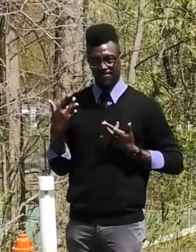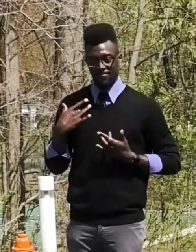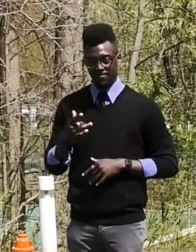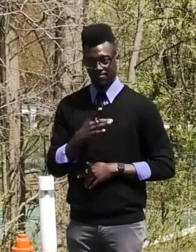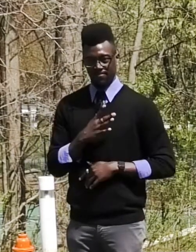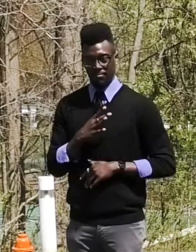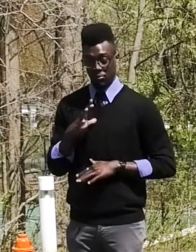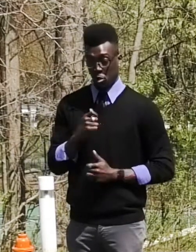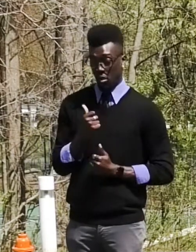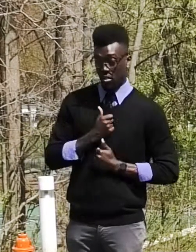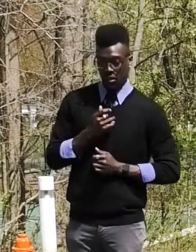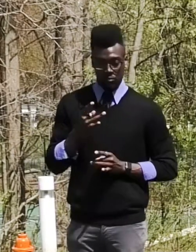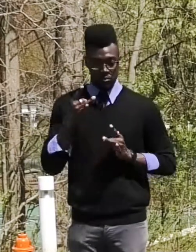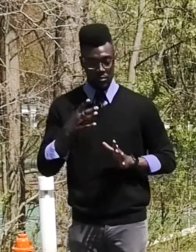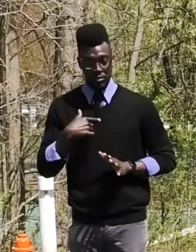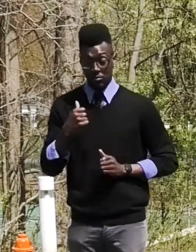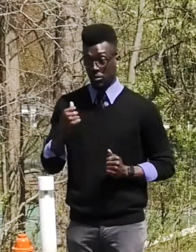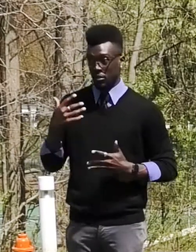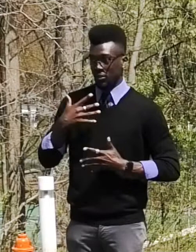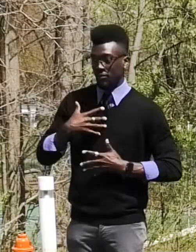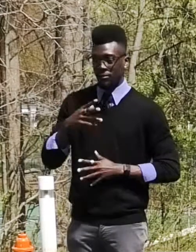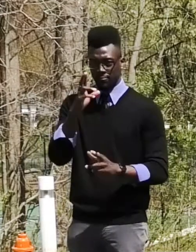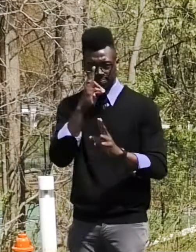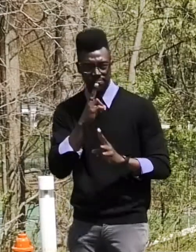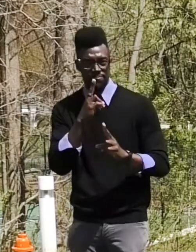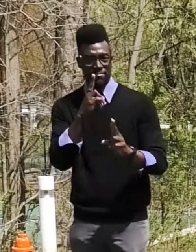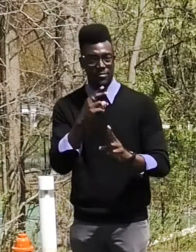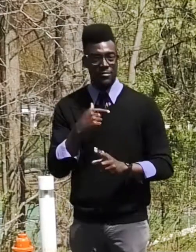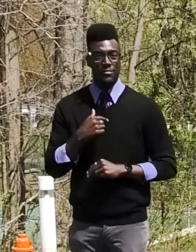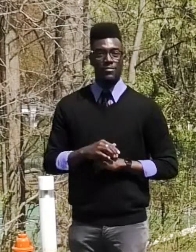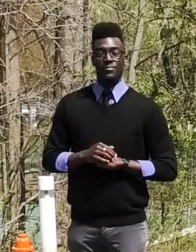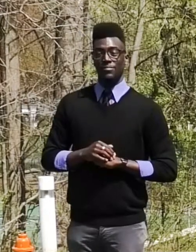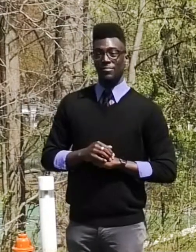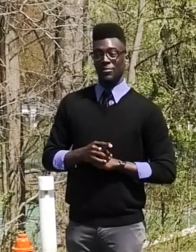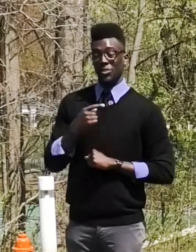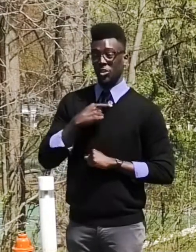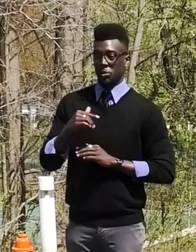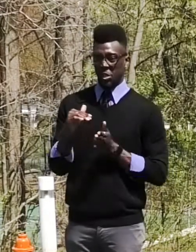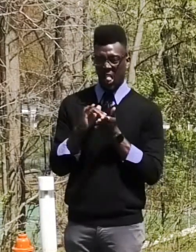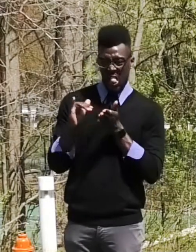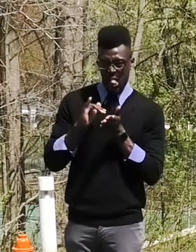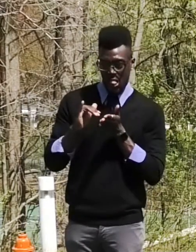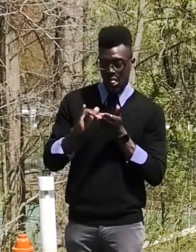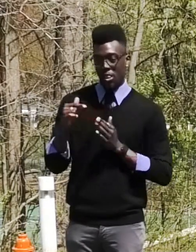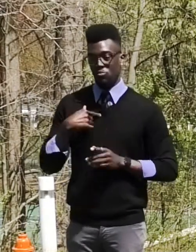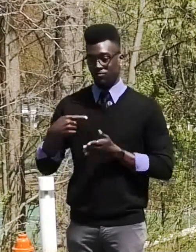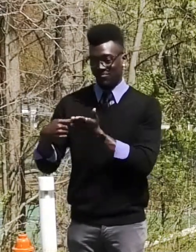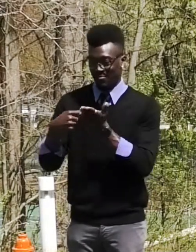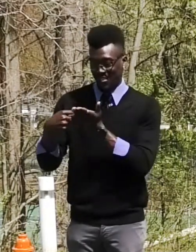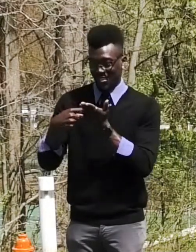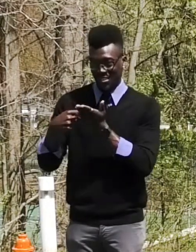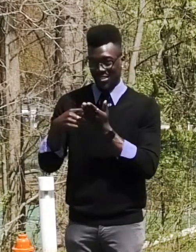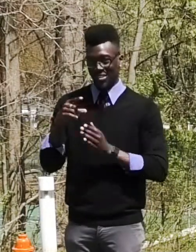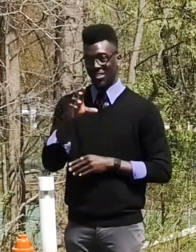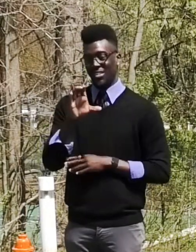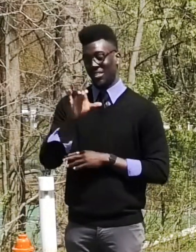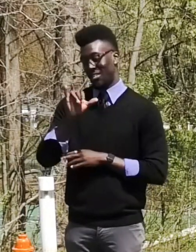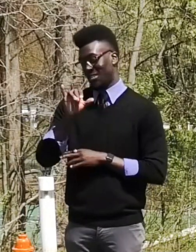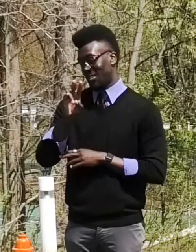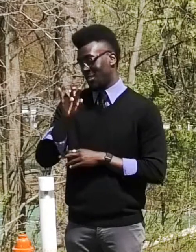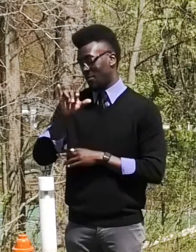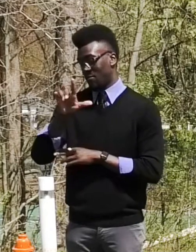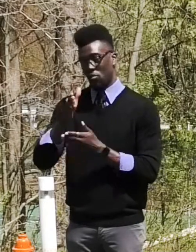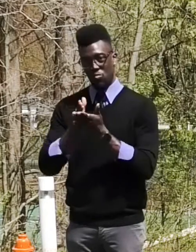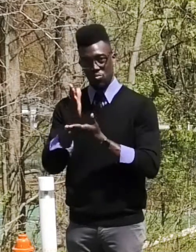most hated, the most feared and revered, and most cussed and discussed civil rights organization out here in it. I'm here to let y'all know